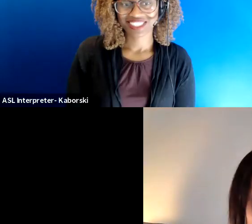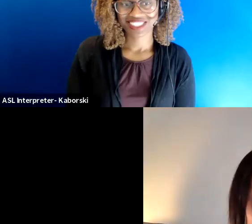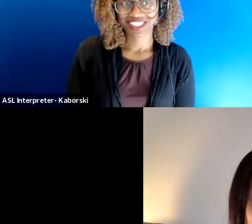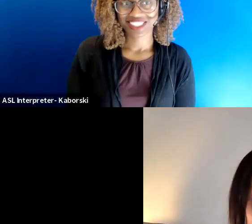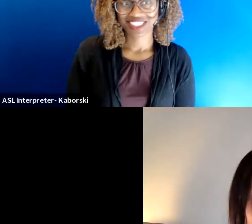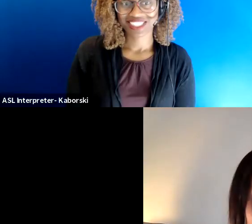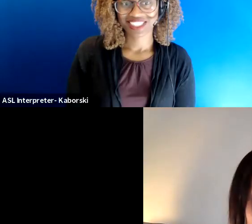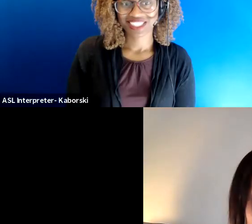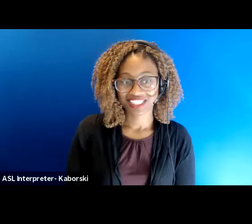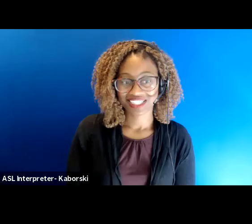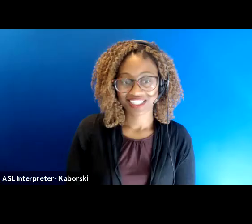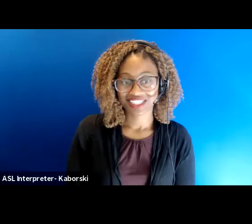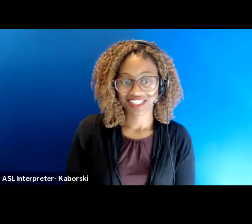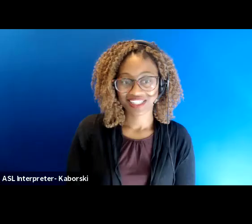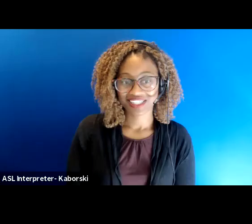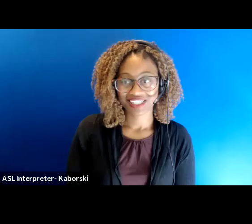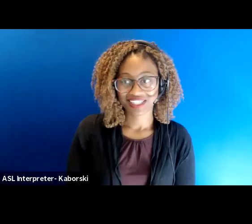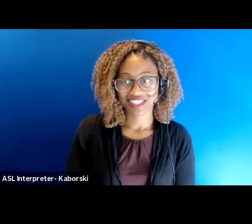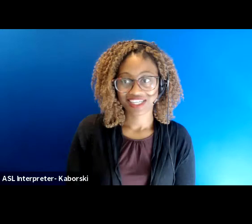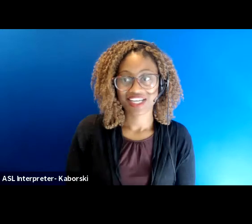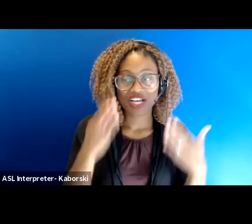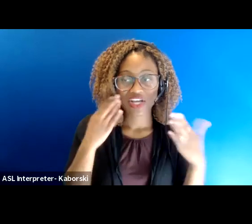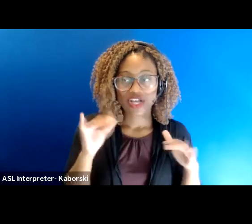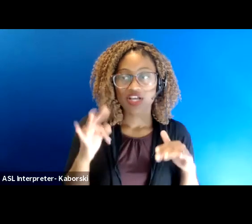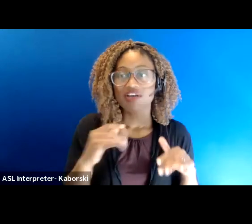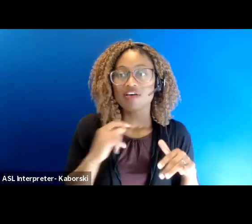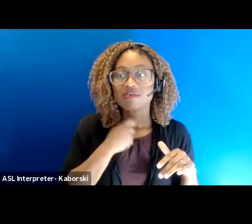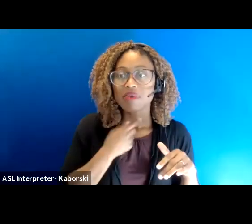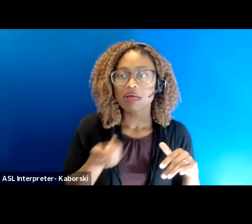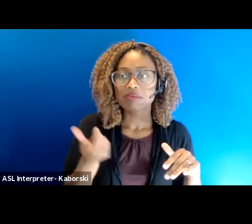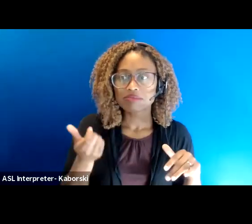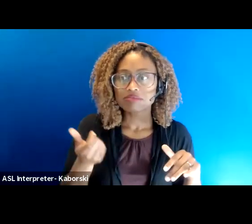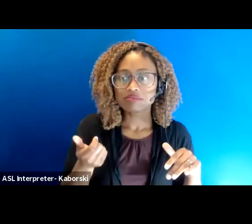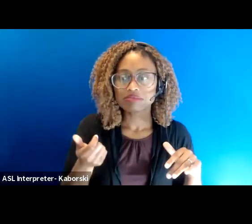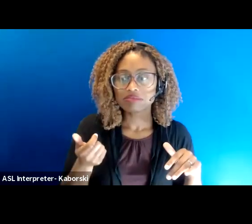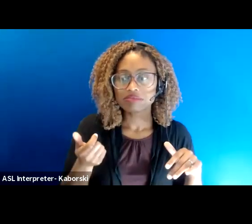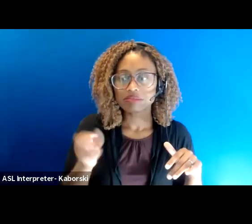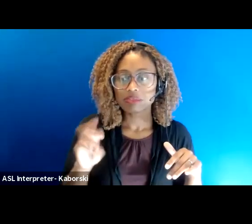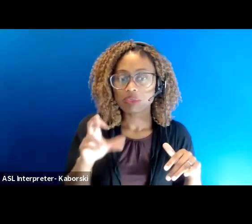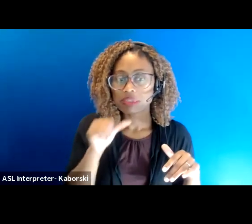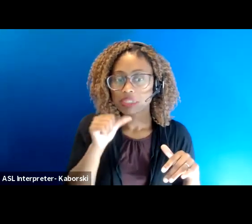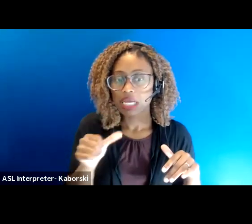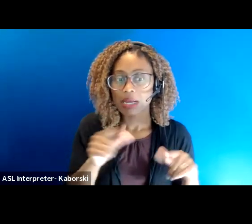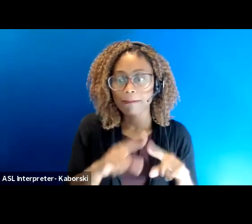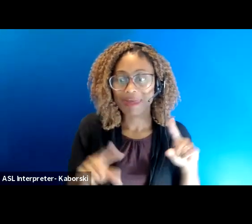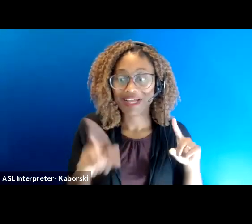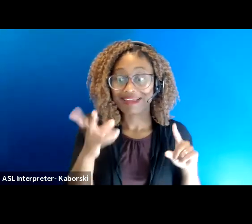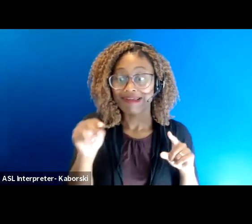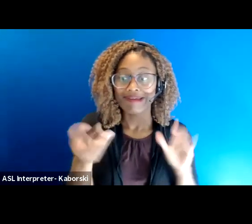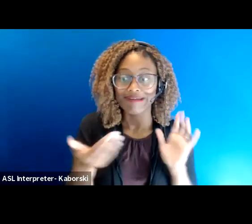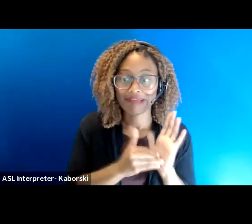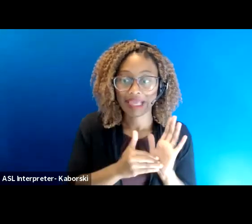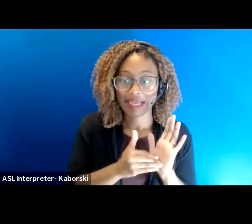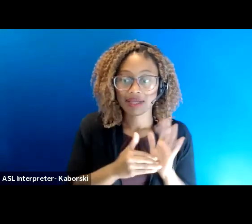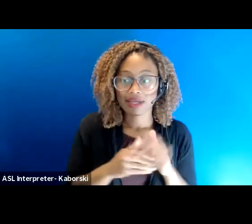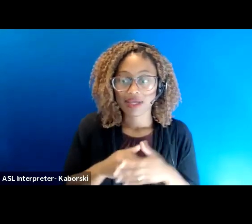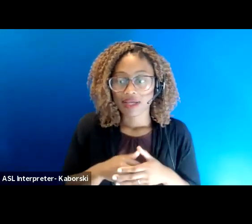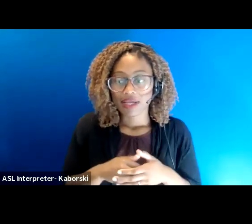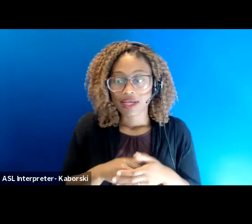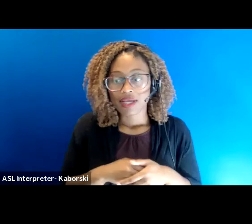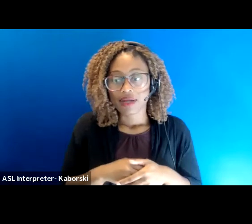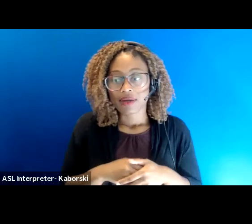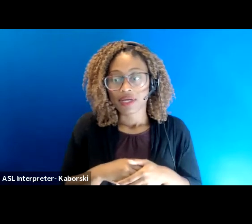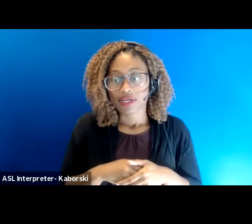So I don't know if her mic is down or not, but this is Ken again. So we